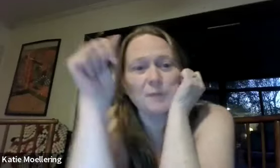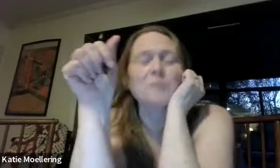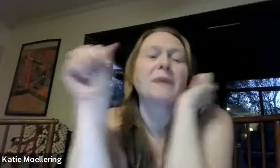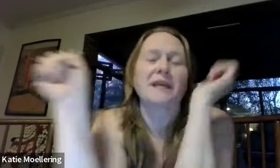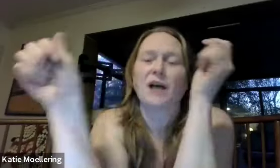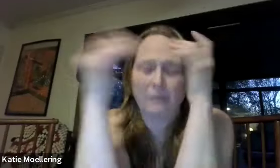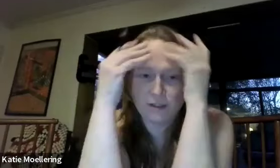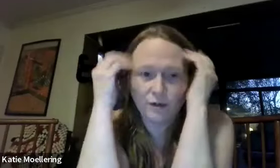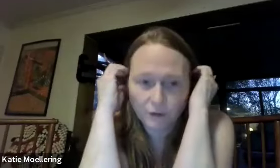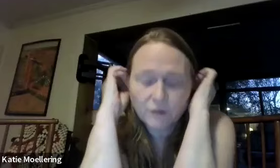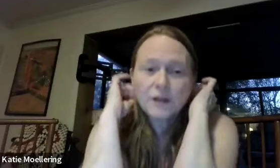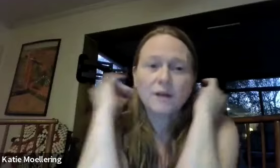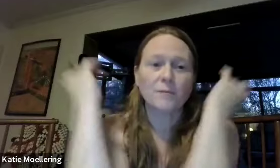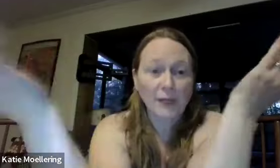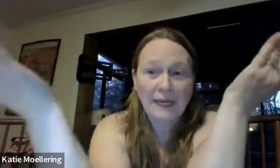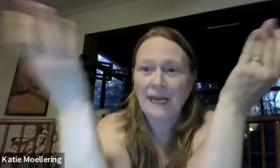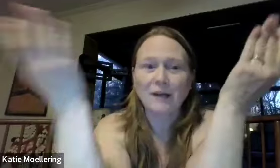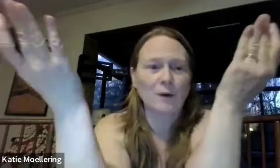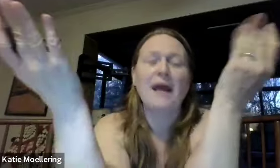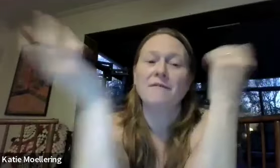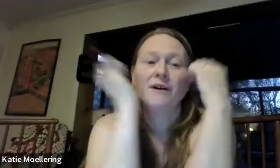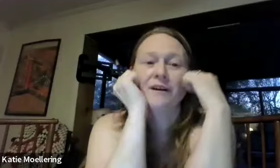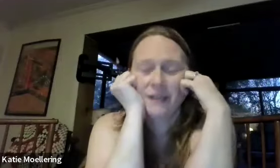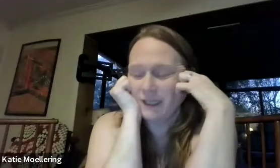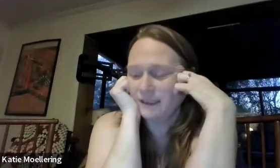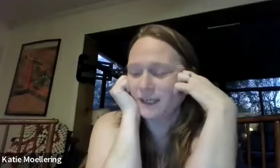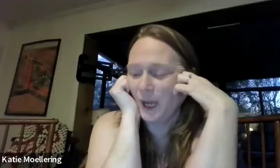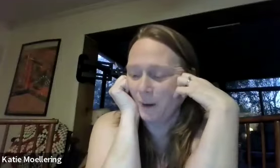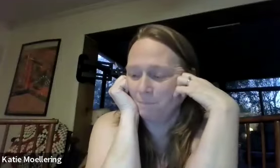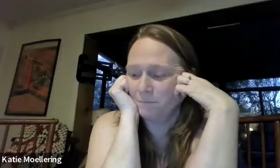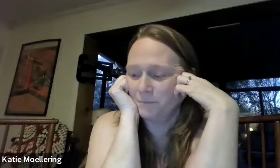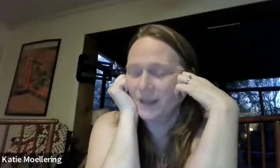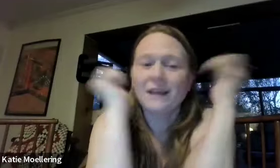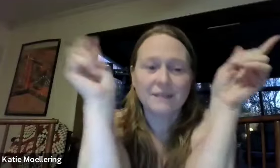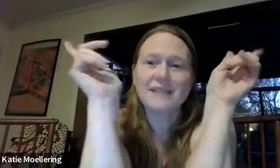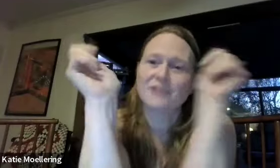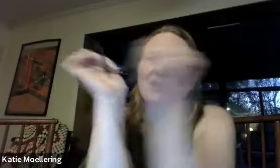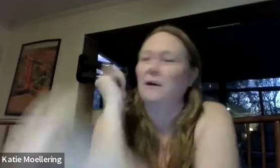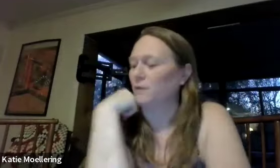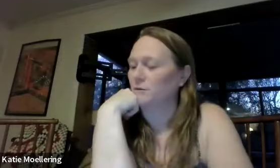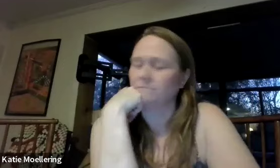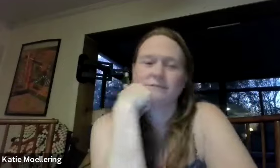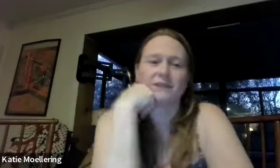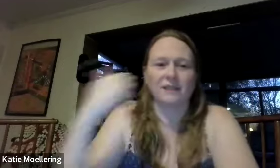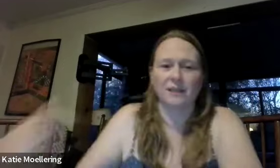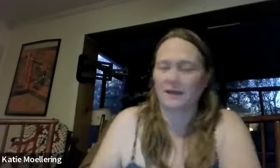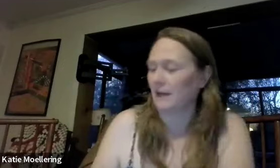people making copies or printing or whatever, Mhm. and that's actually helpful to like think about Okay. it that